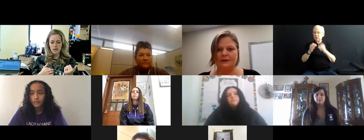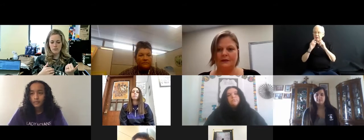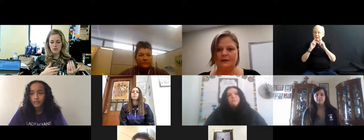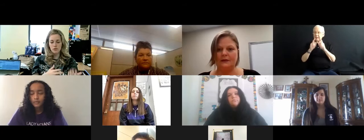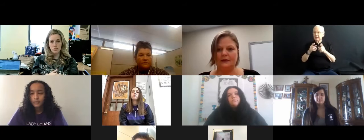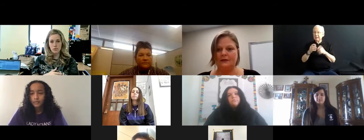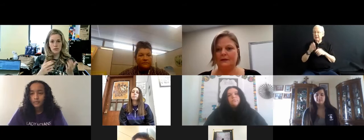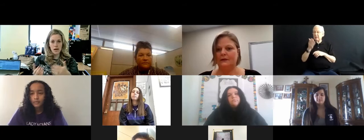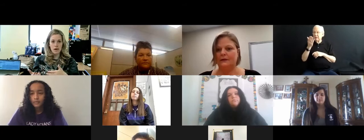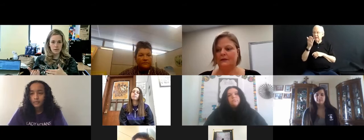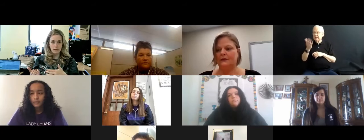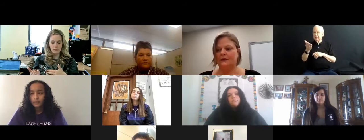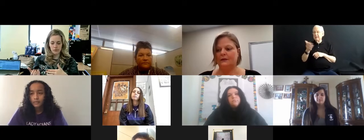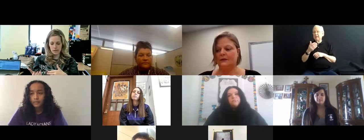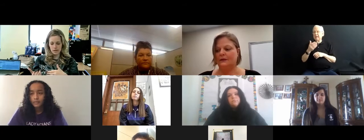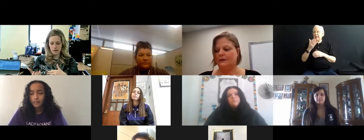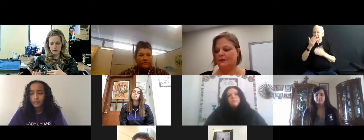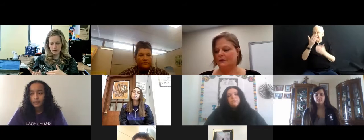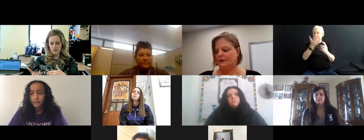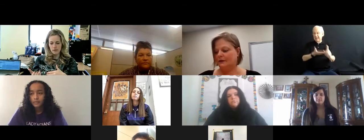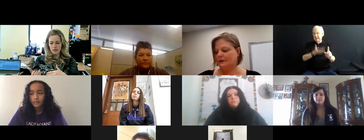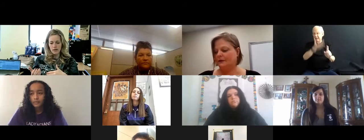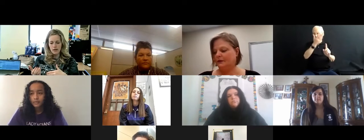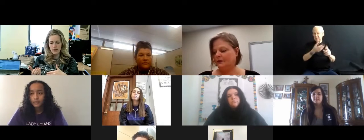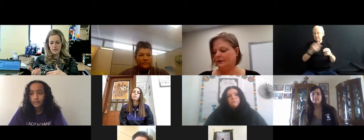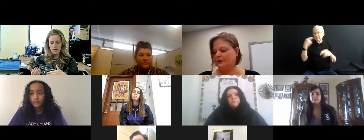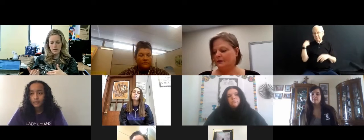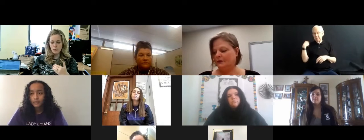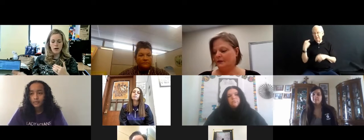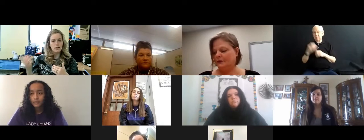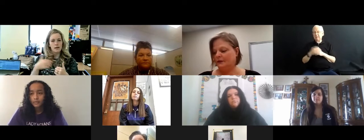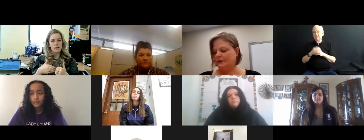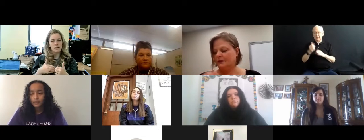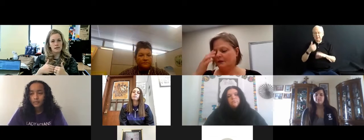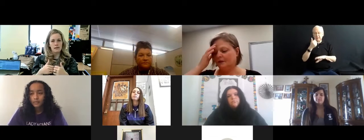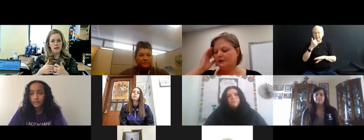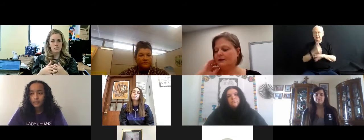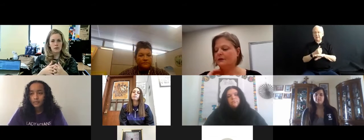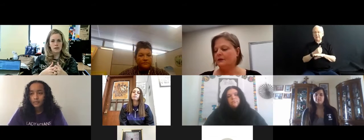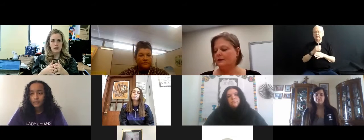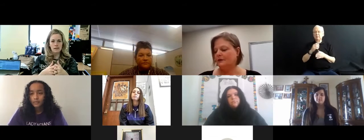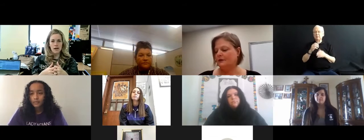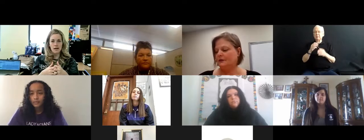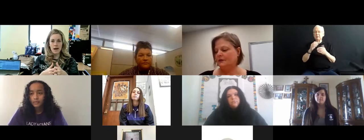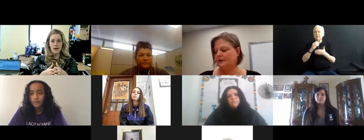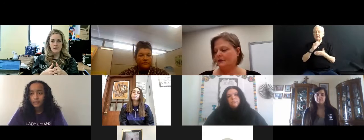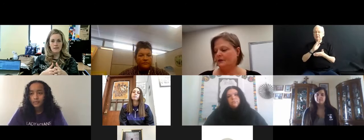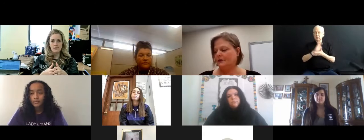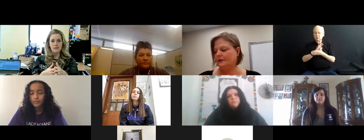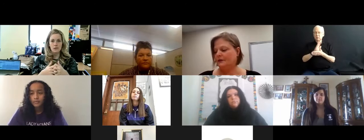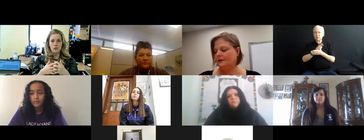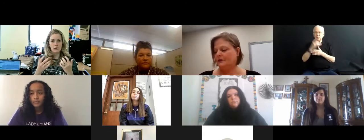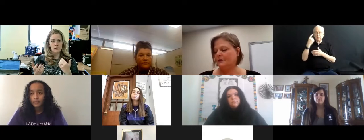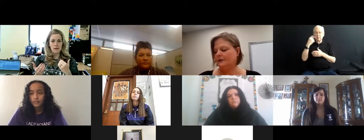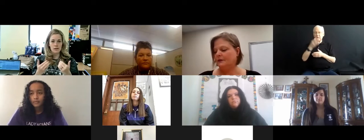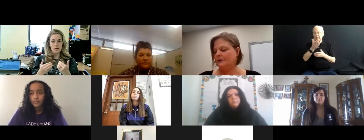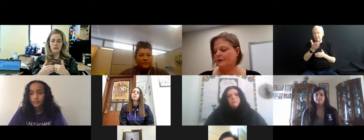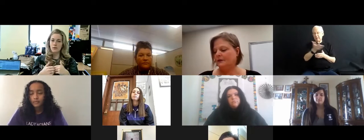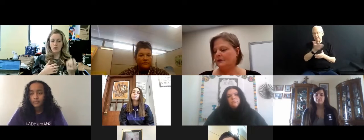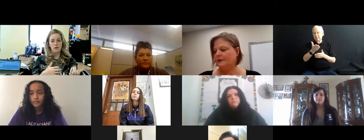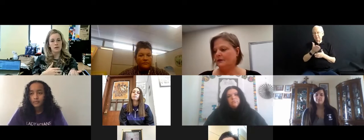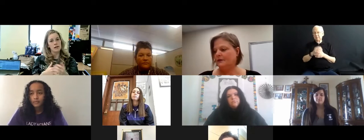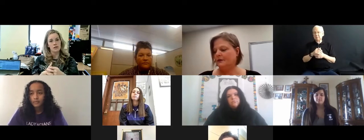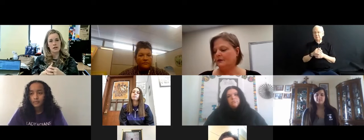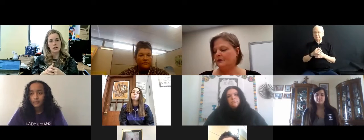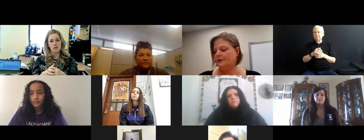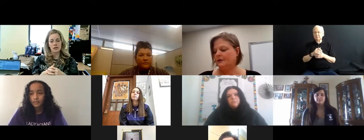to establish a school and housing for these kids. And then he brought in Edward Gallaudet as the superintendent, knowing